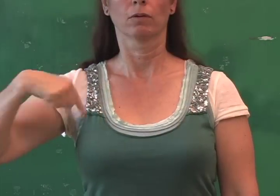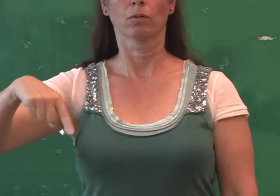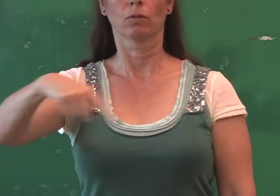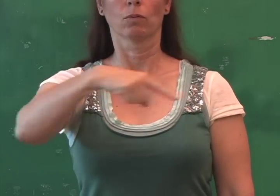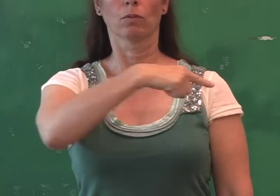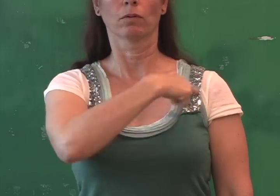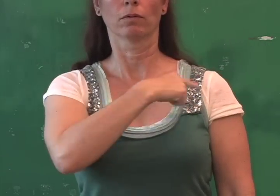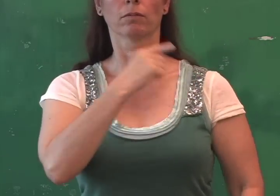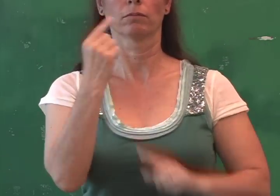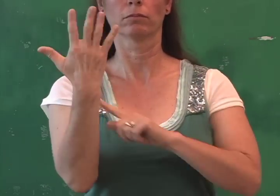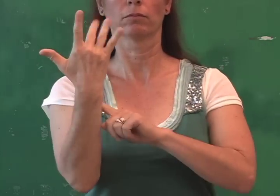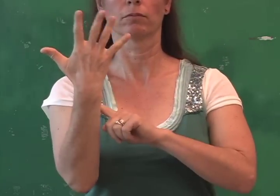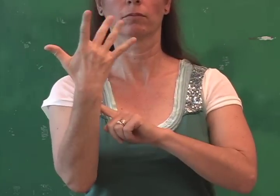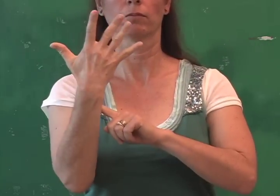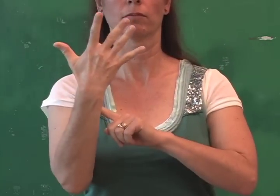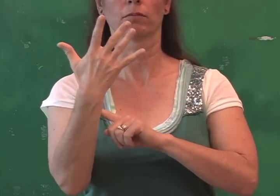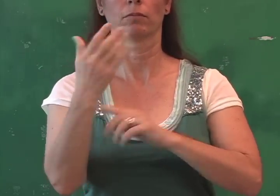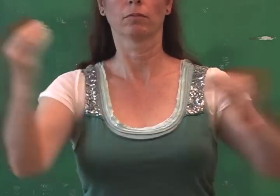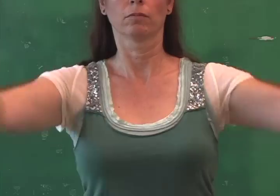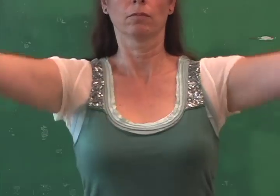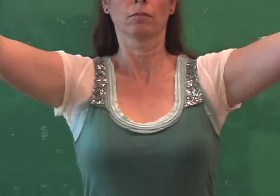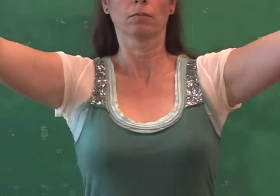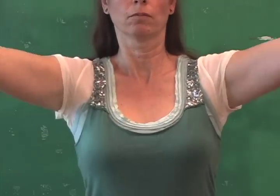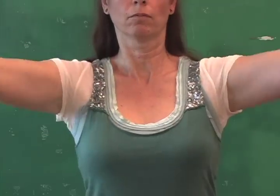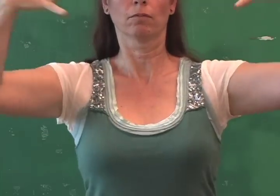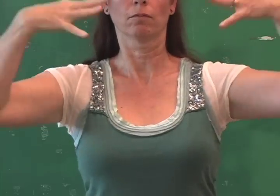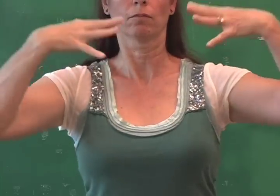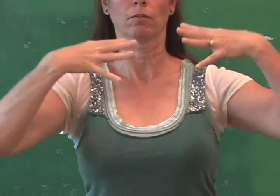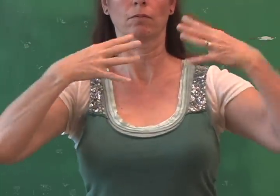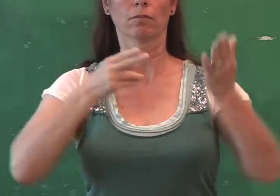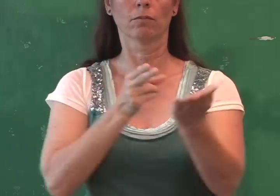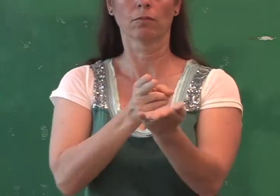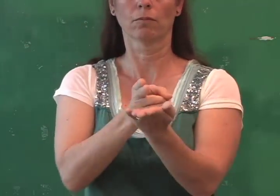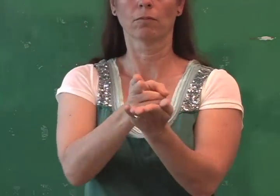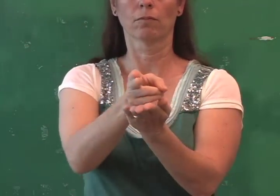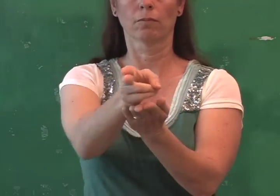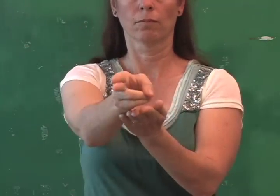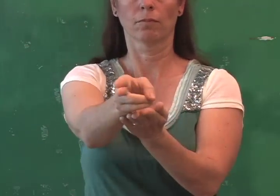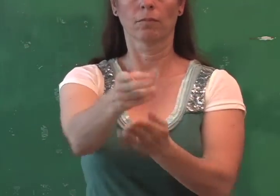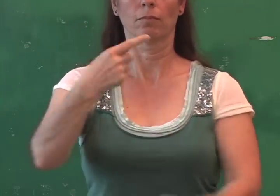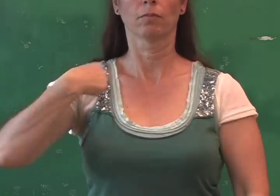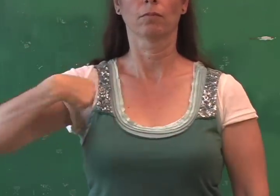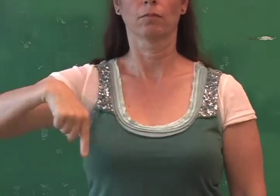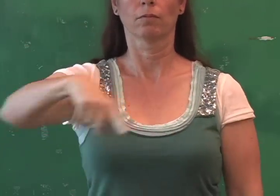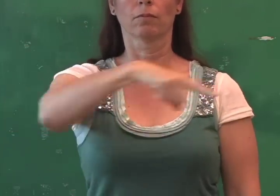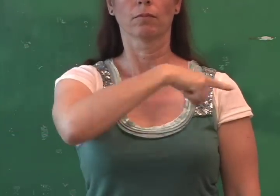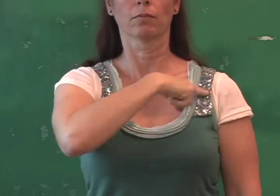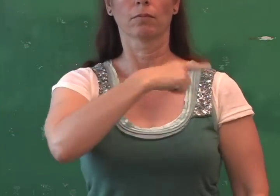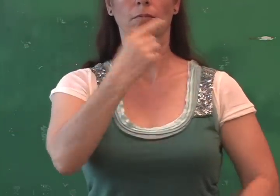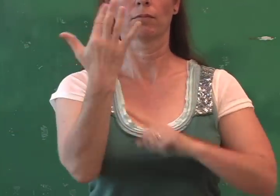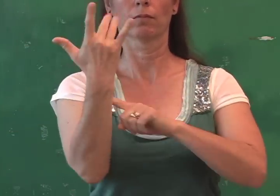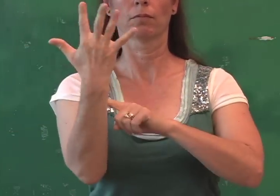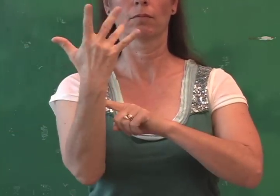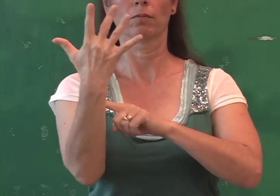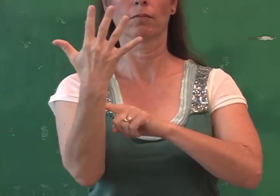We light this chalice for the light of truth. We light this chalice for the warmth of